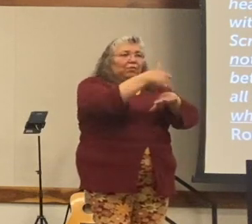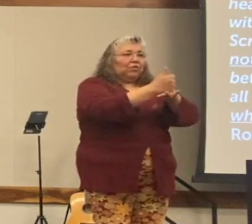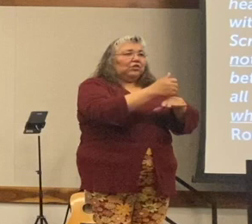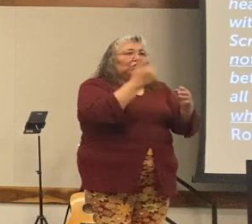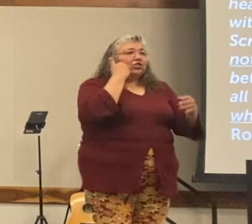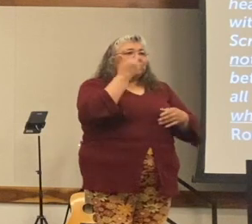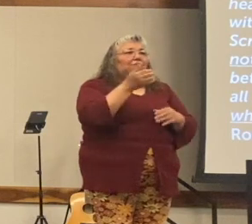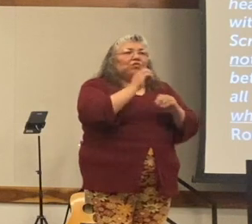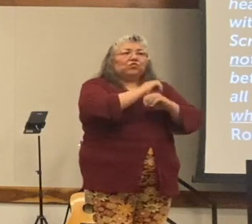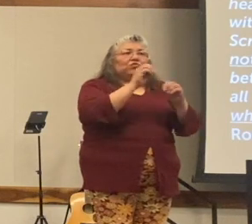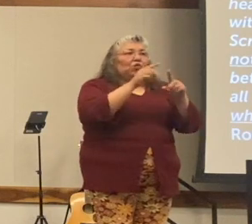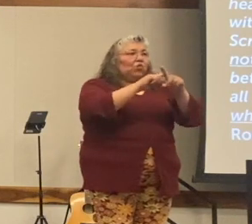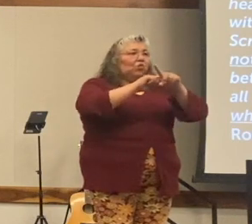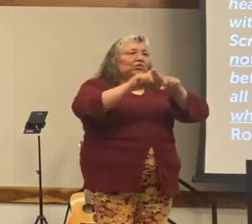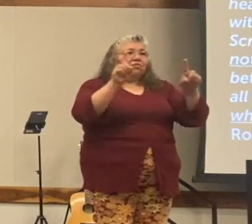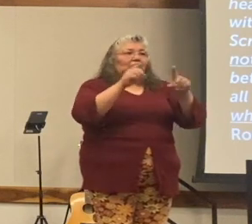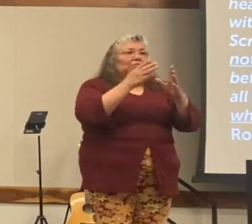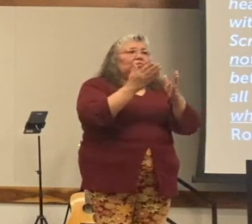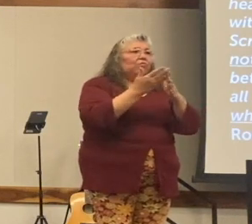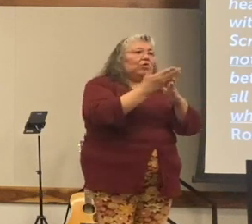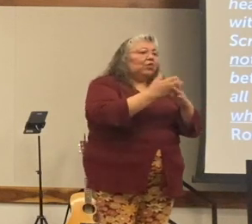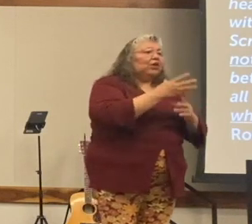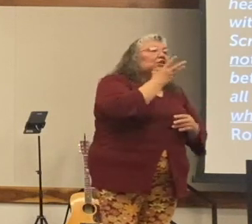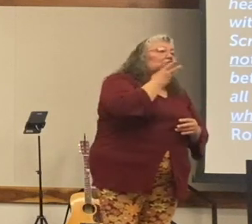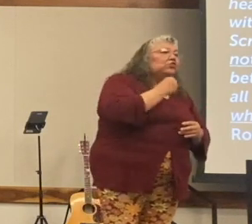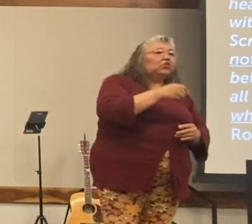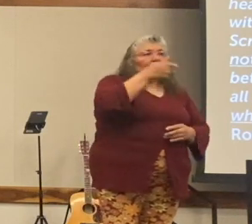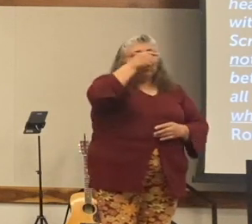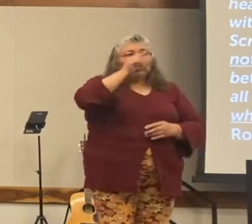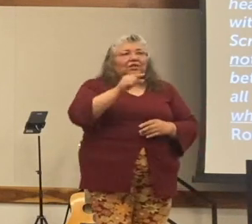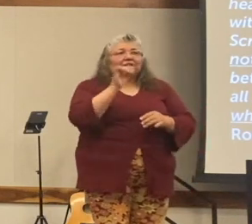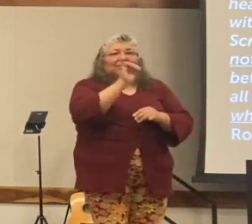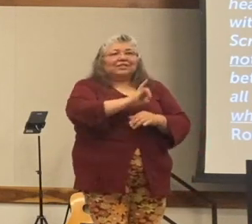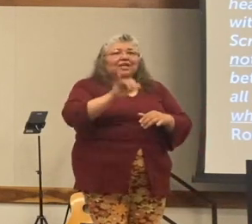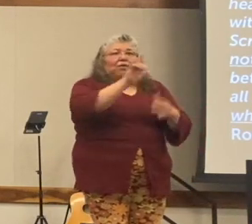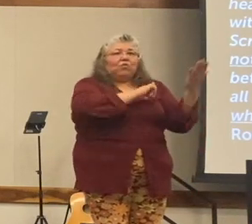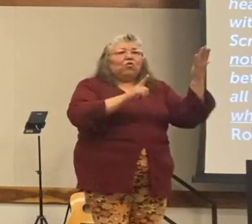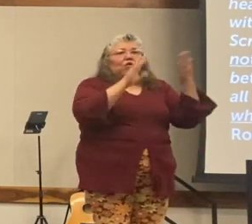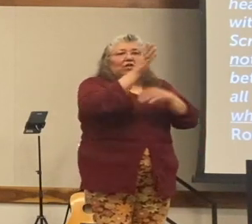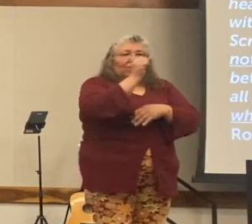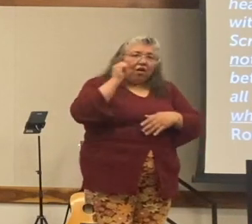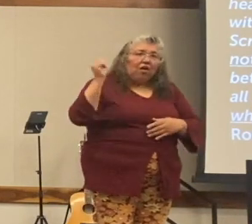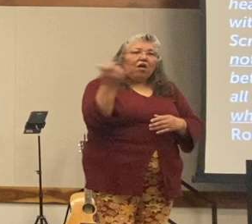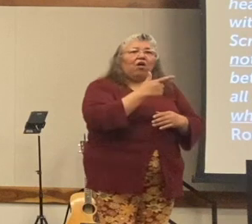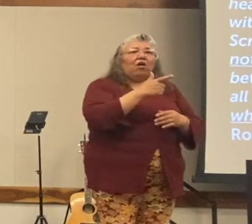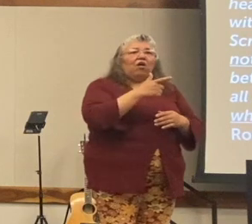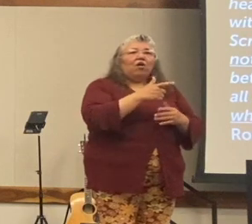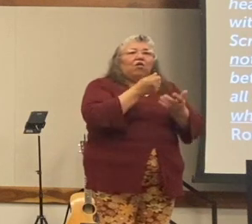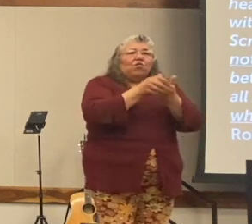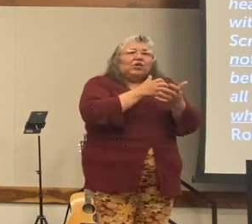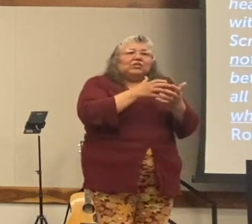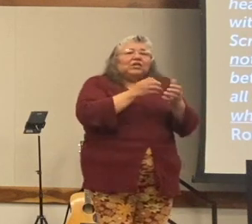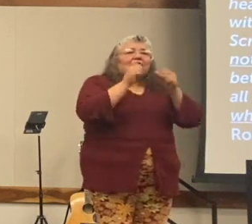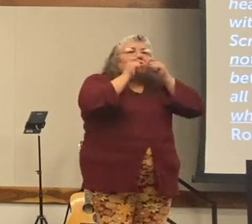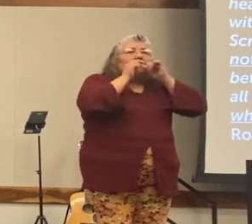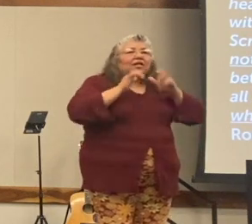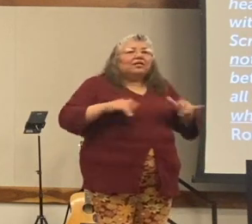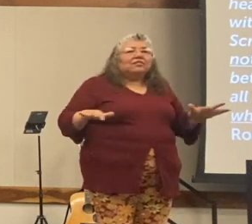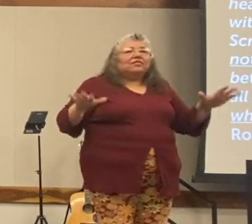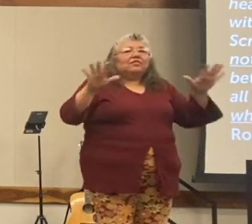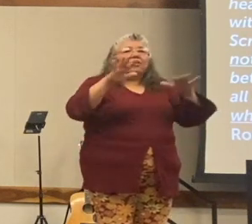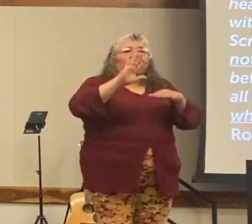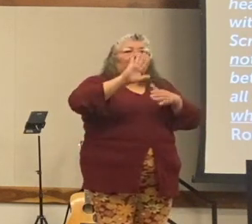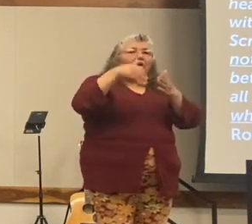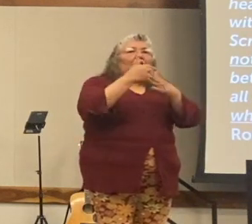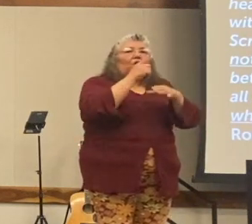since there is no distinction between Jew and Greek, because the same Lord of all richly blesses all who call on him.